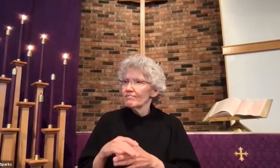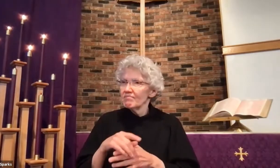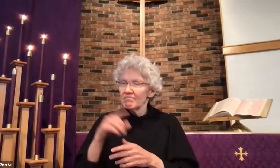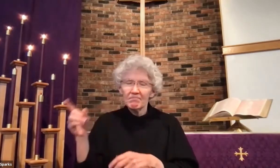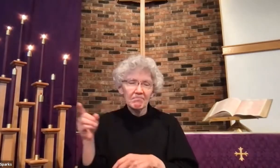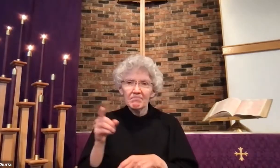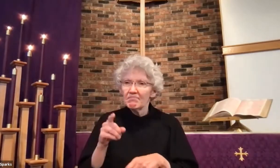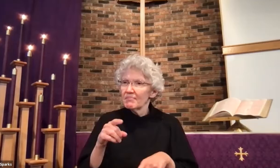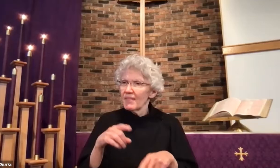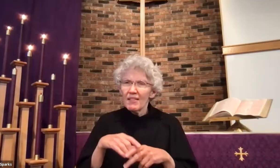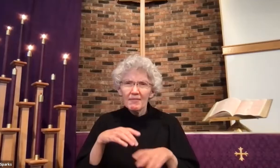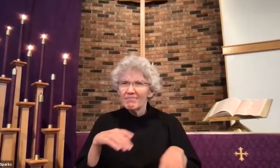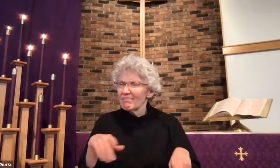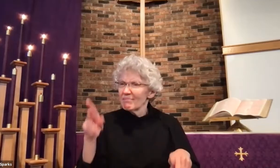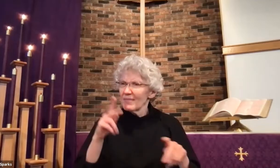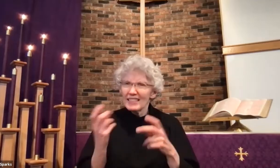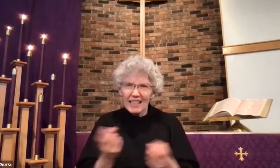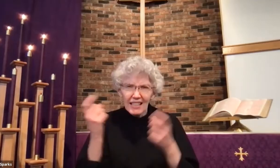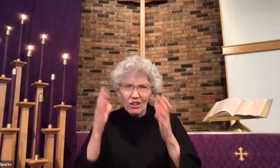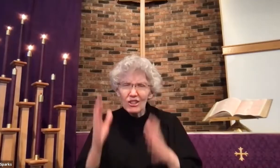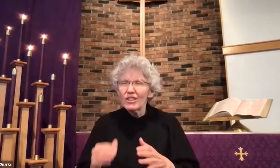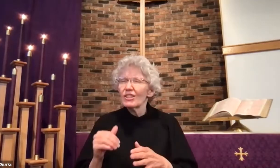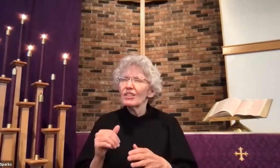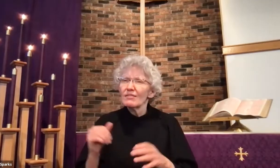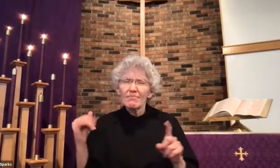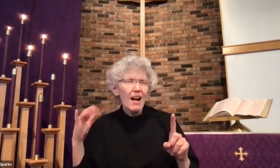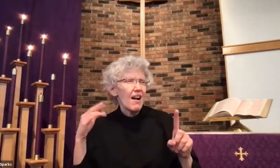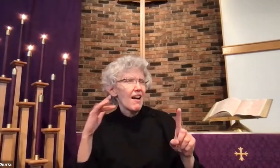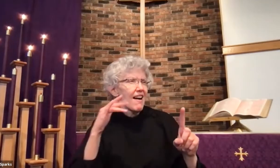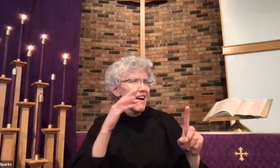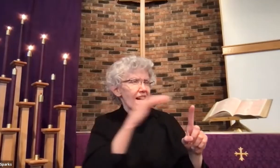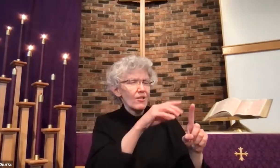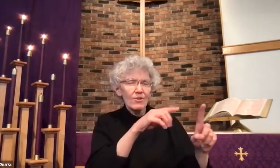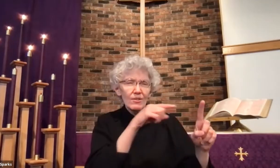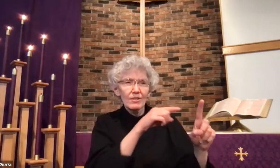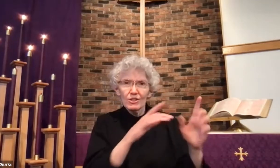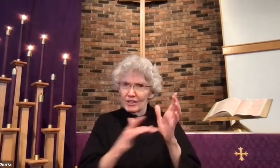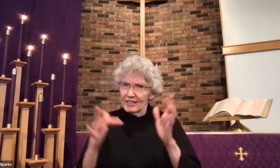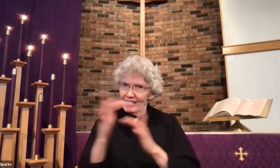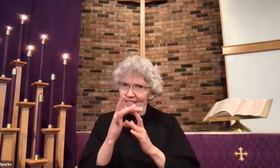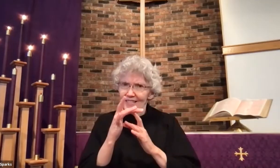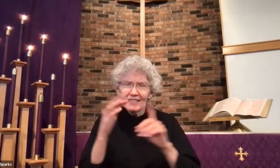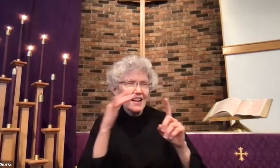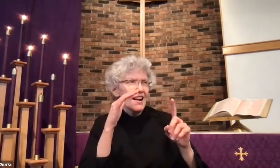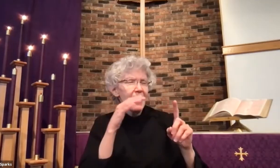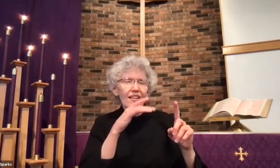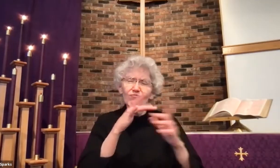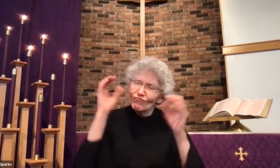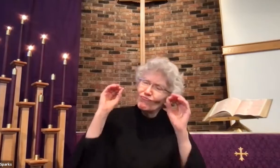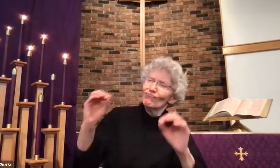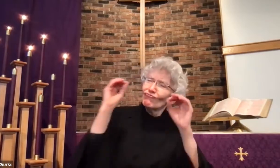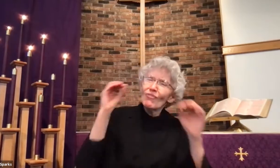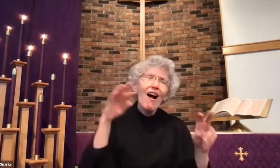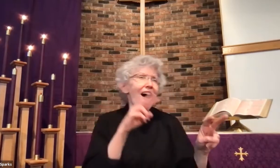Many tax collectors and sinners came to listen to Jesus. Then the Pharisees and the teachers of the law began